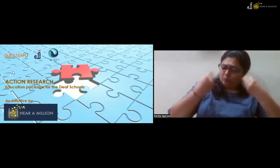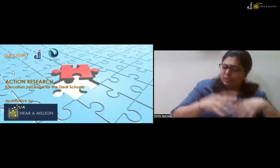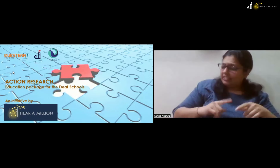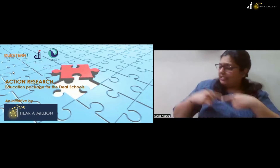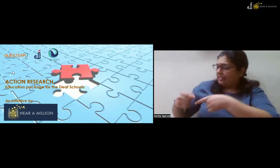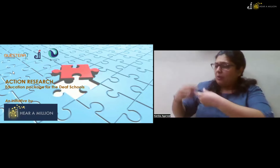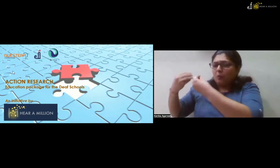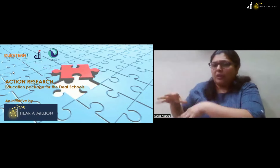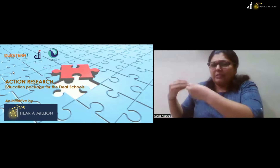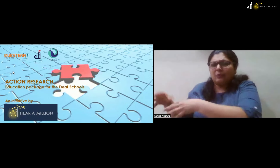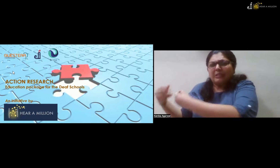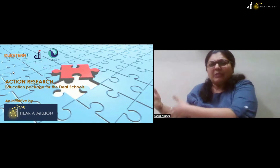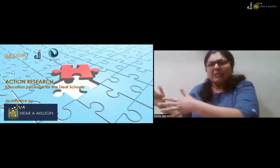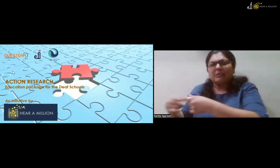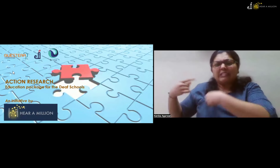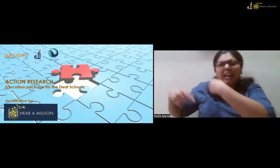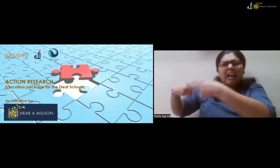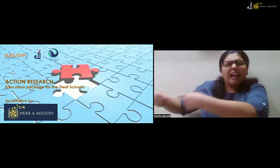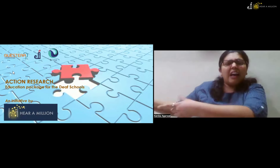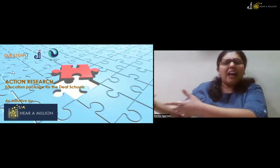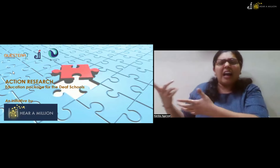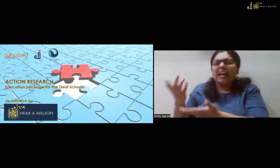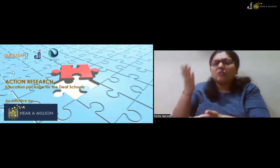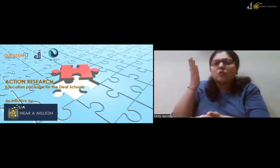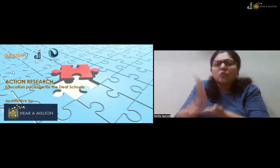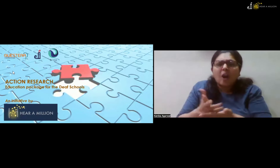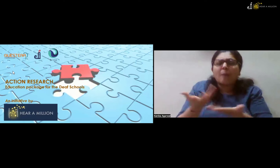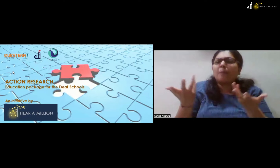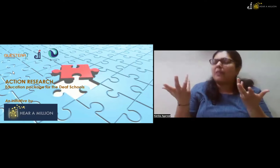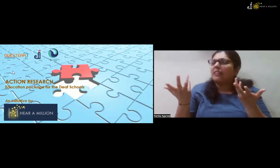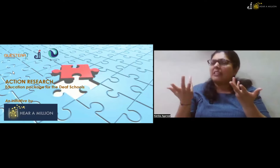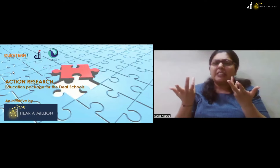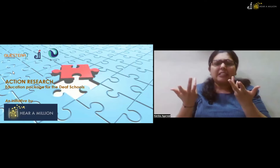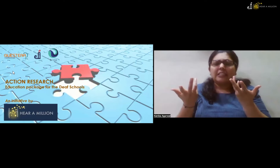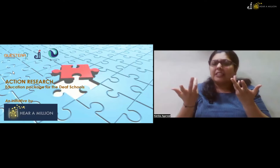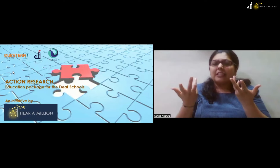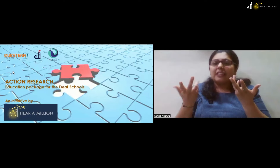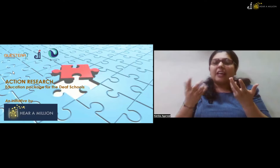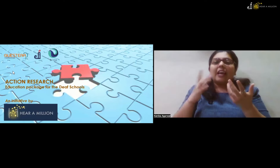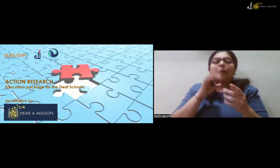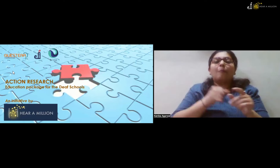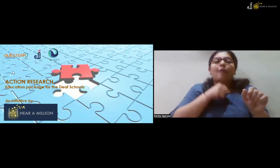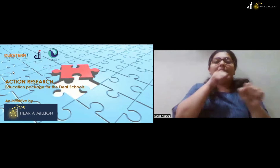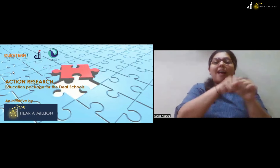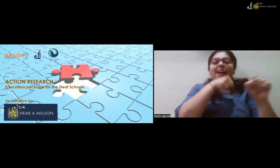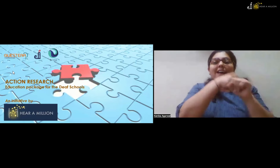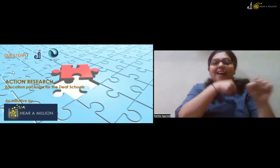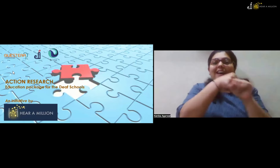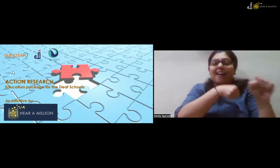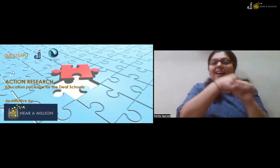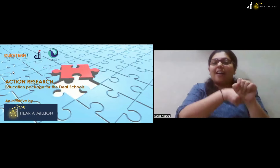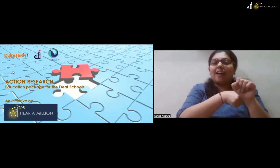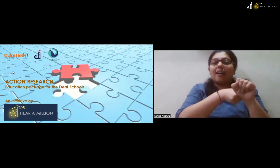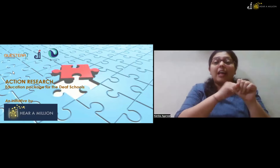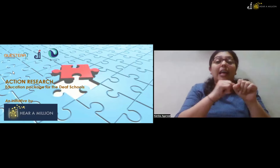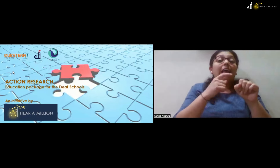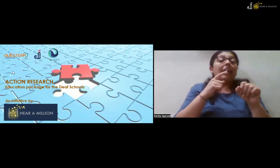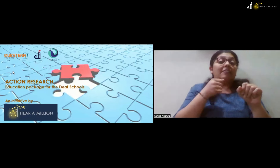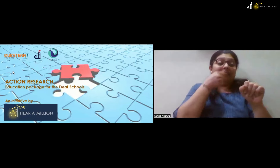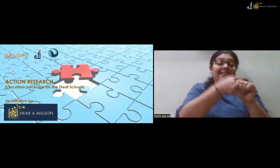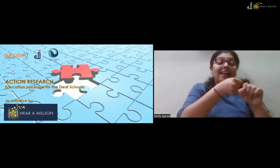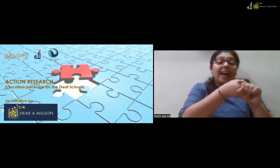life, and it's every day. It is that child, the child's peers, his friends, everyone, their friends, everyone.